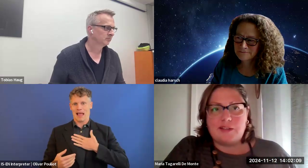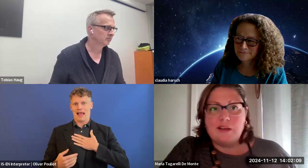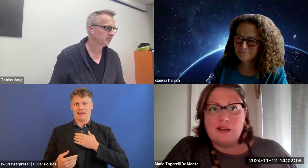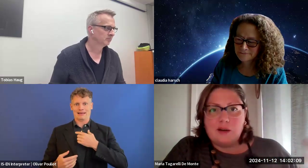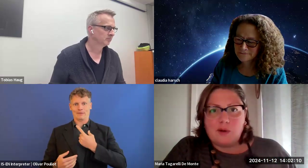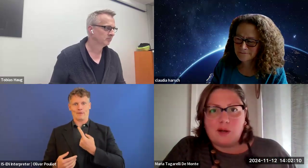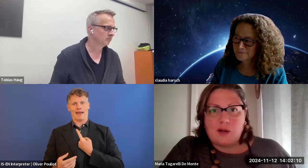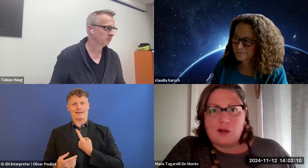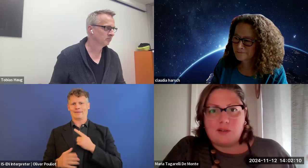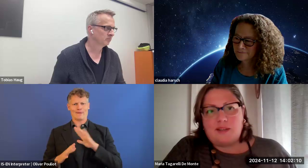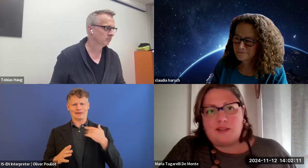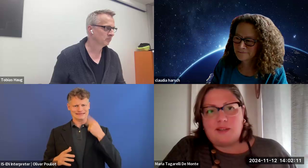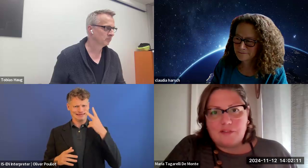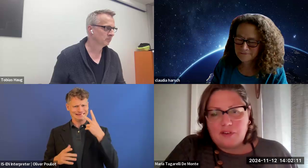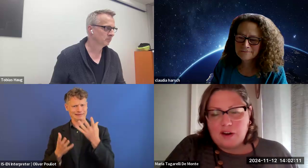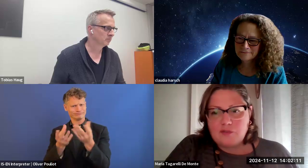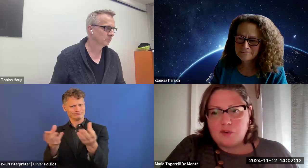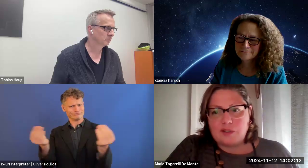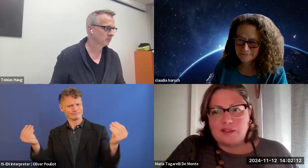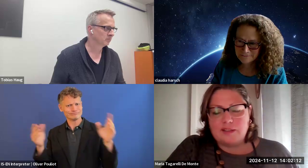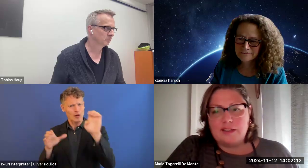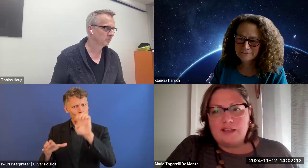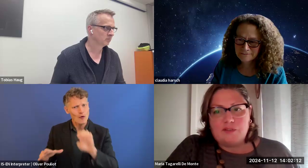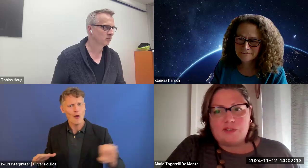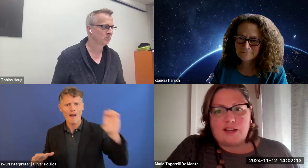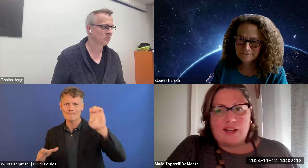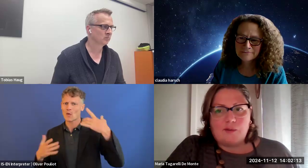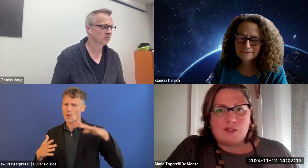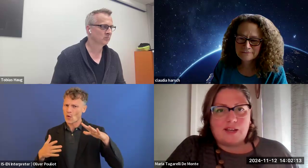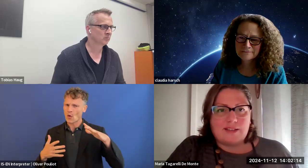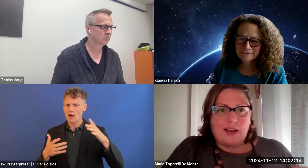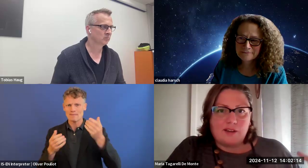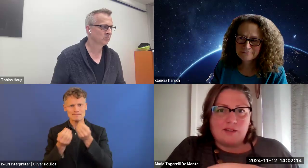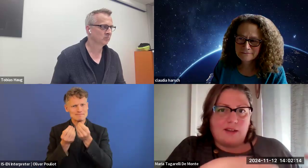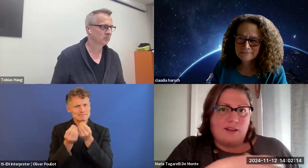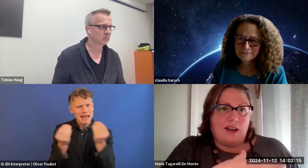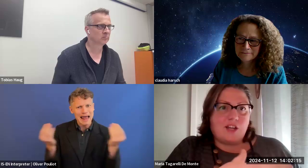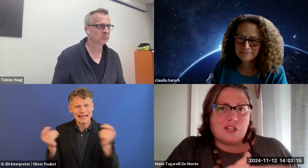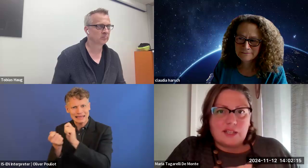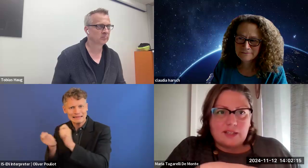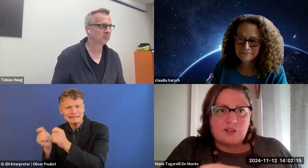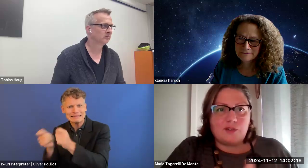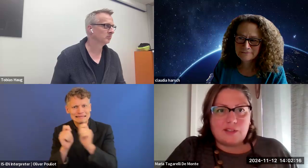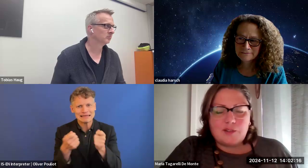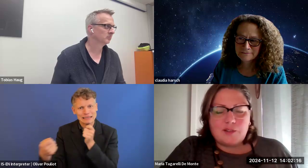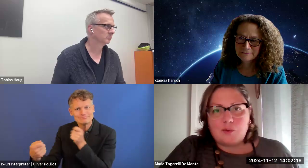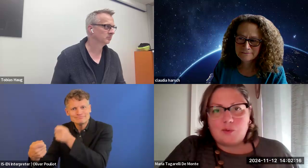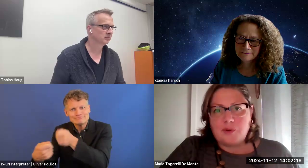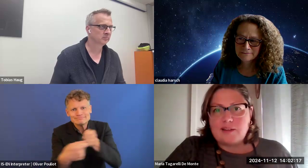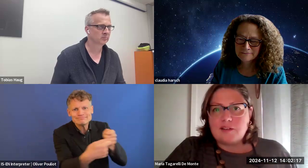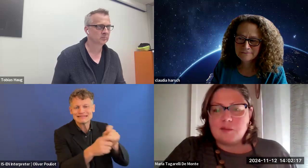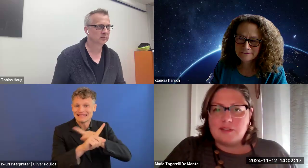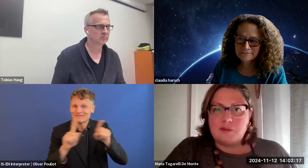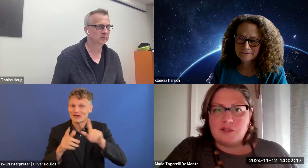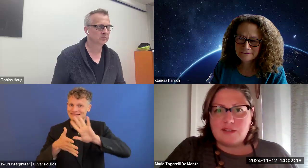researchers in Europe did around adapting the CFR for sign language has actually turned